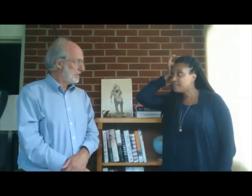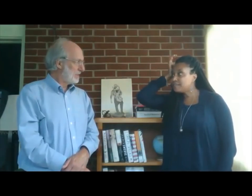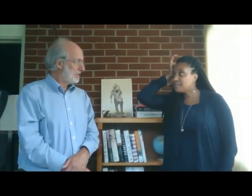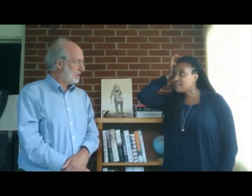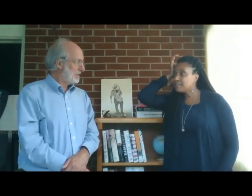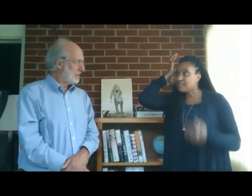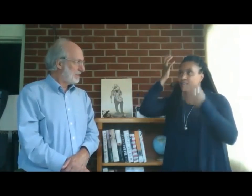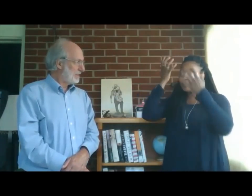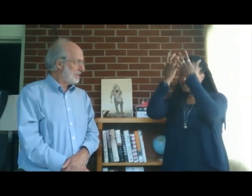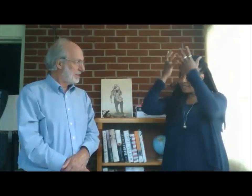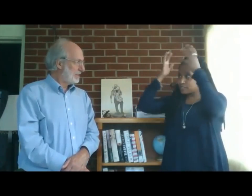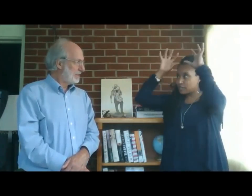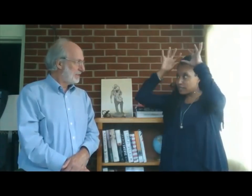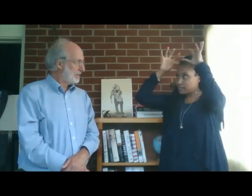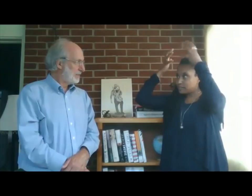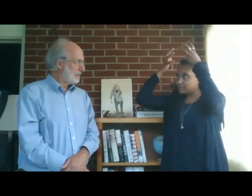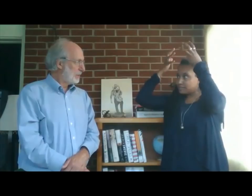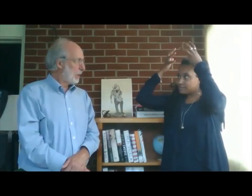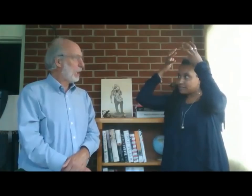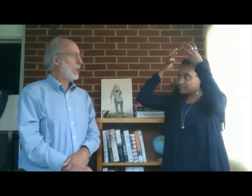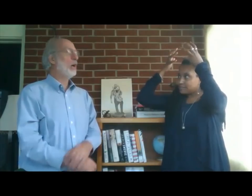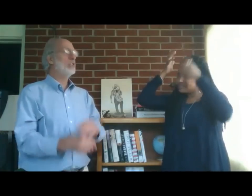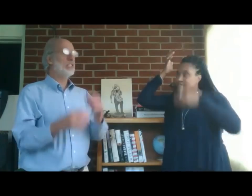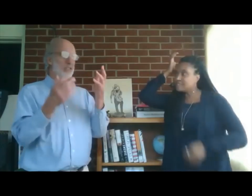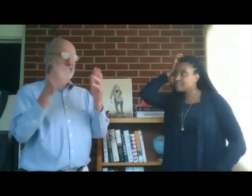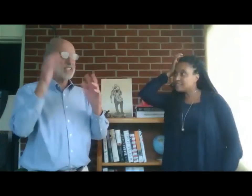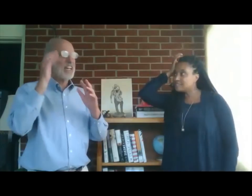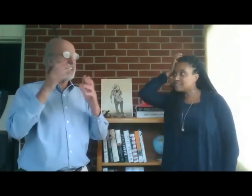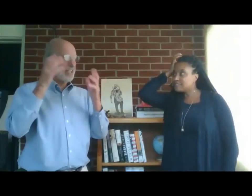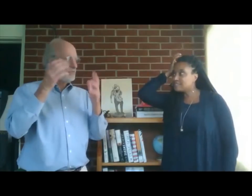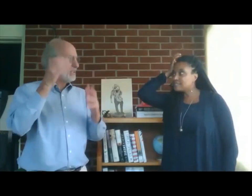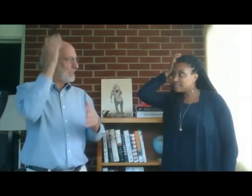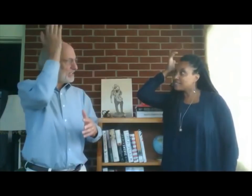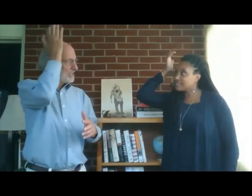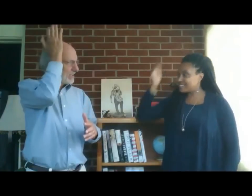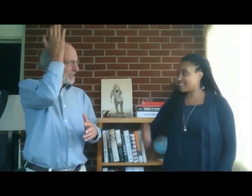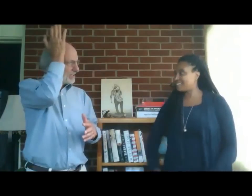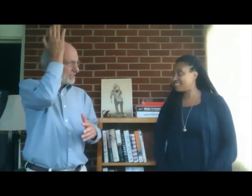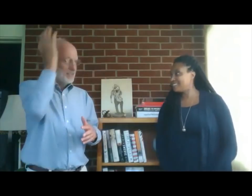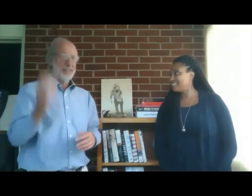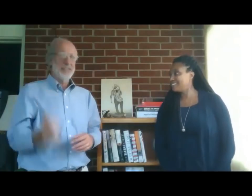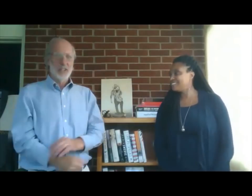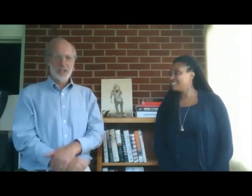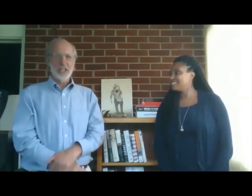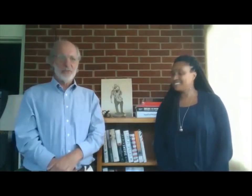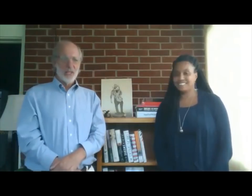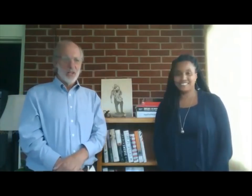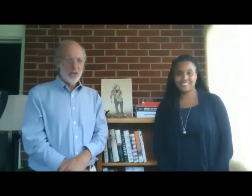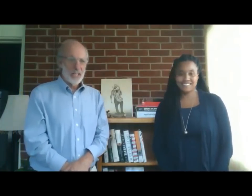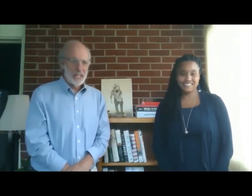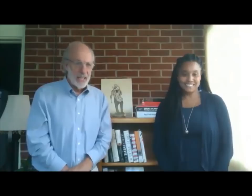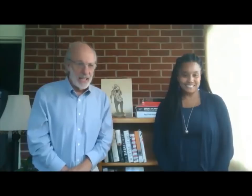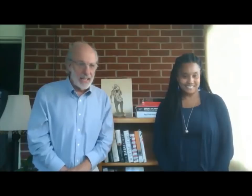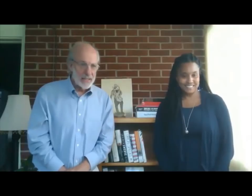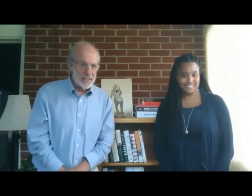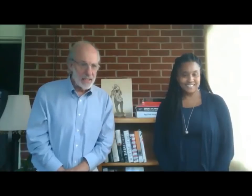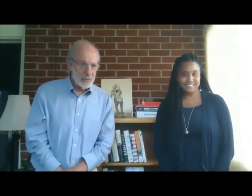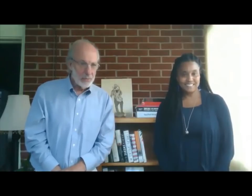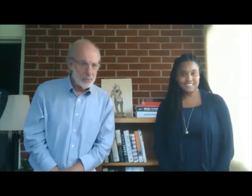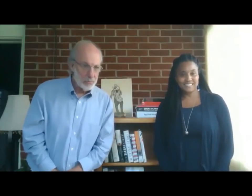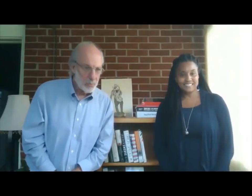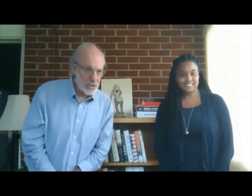head Uh-huh. and it's a crown. Oh, okay. So it's like a head of lettuce. Lettuce. Okay. All right.